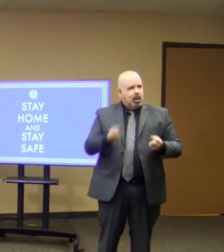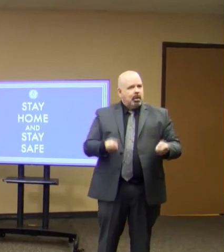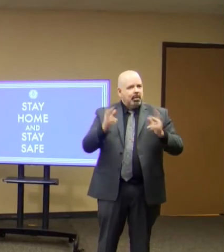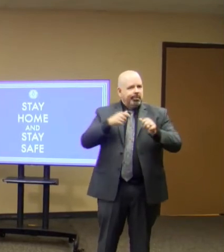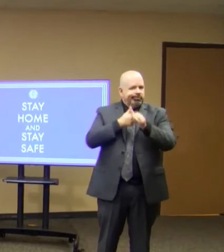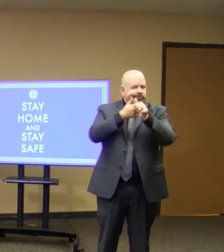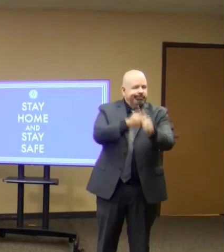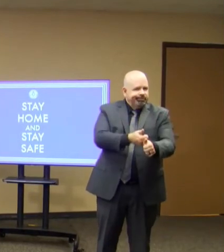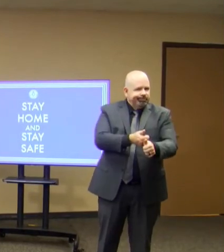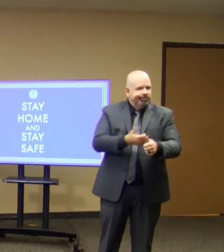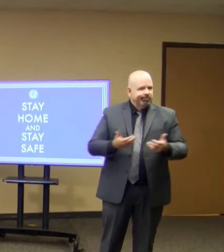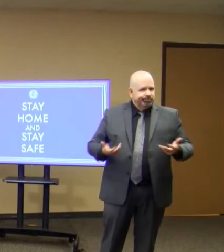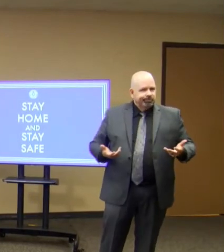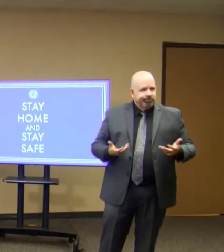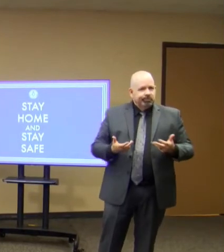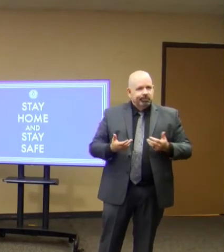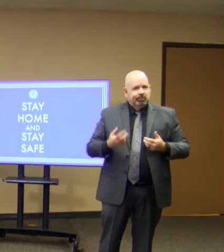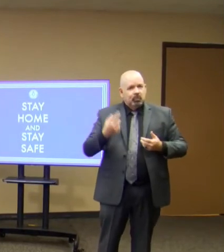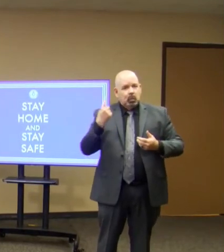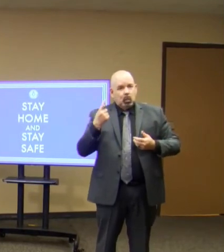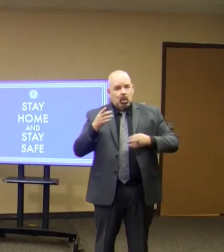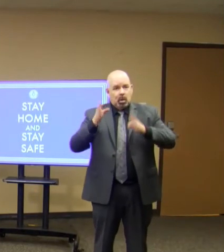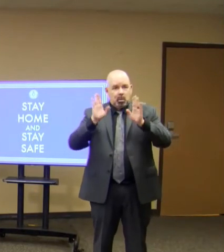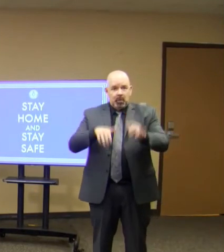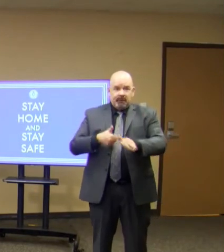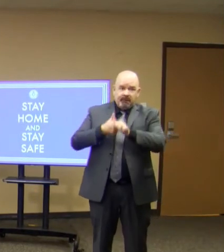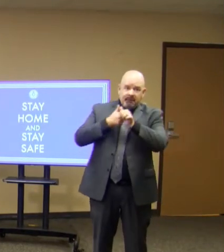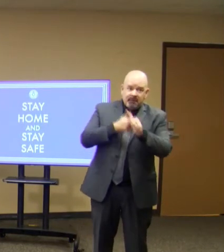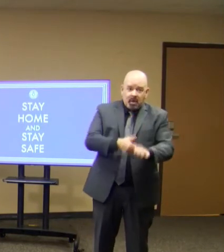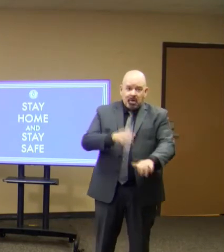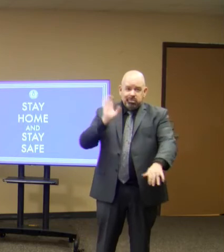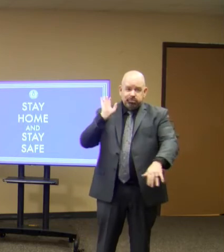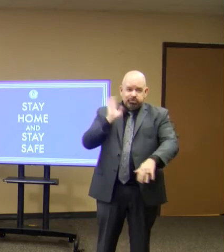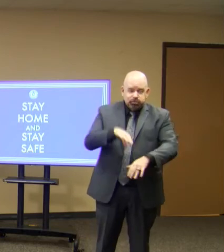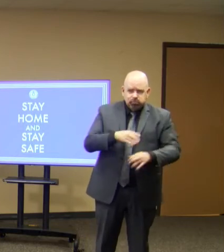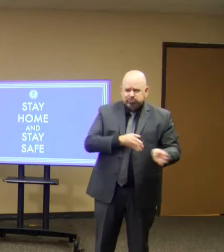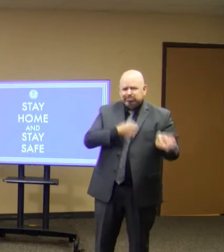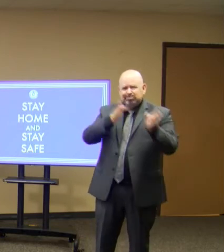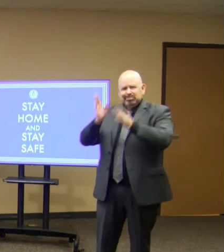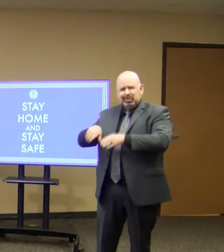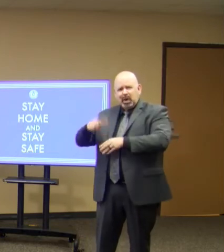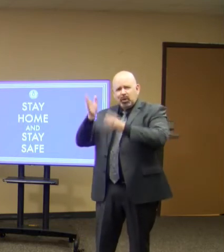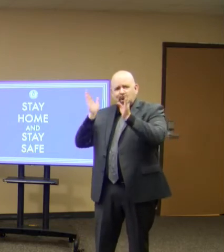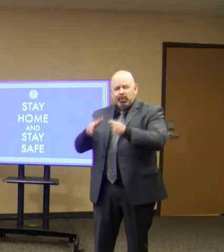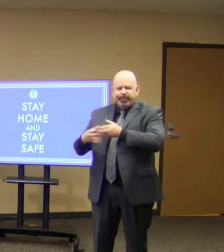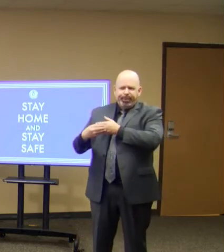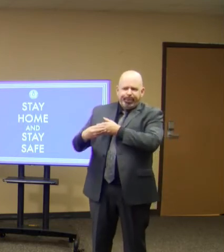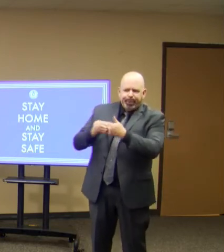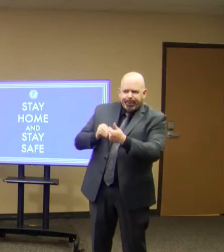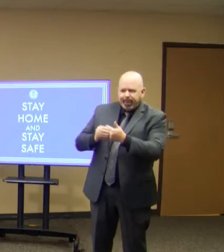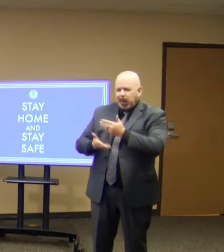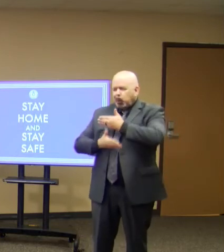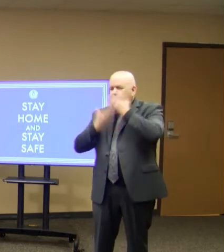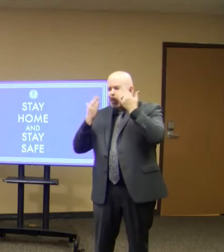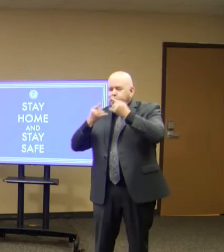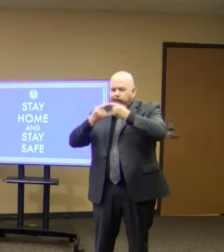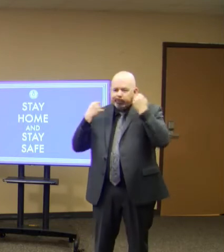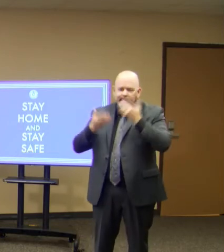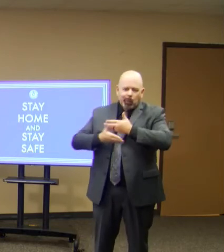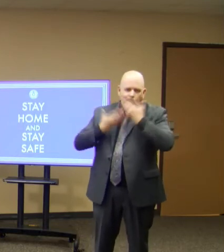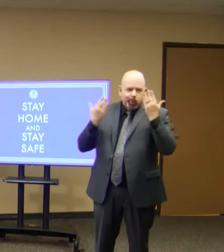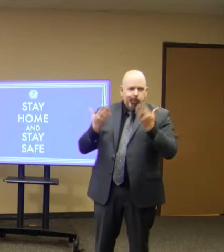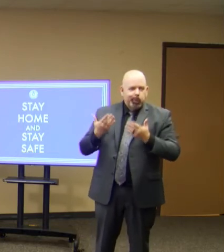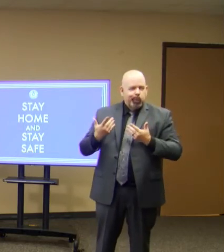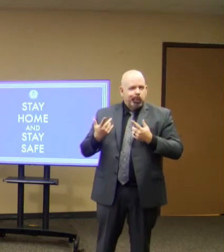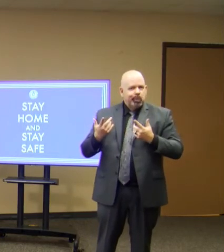one person out there that's 100% compliance, and there's another person out there that's 0% compliant. Actually, there's nobody